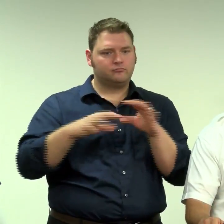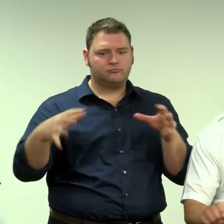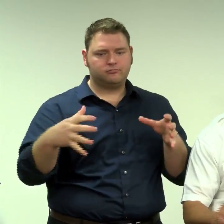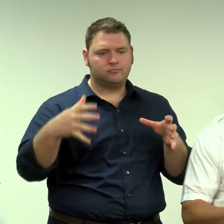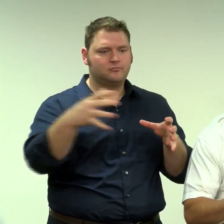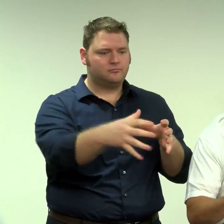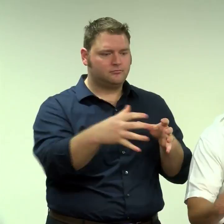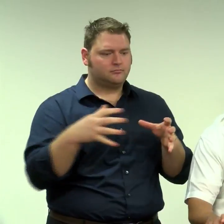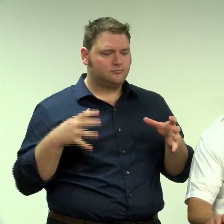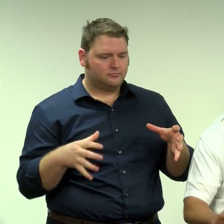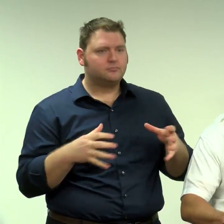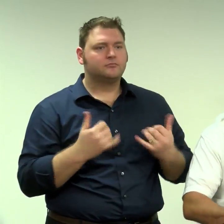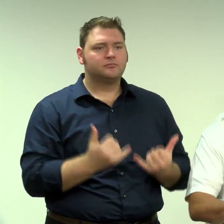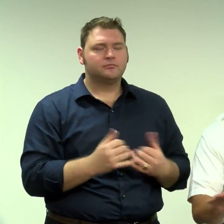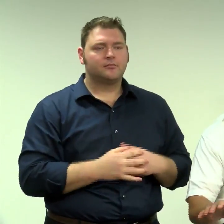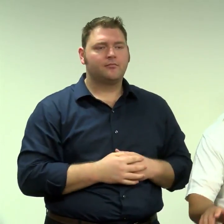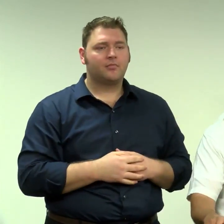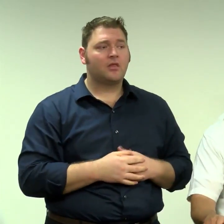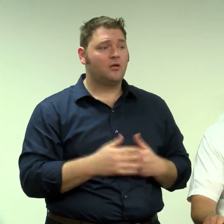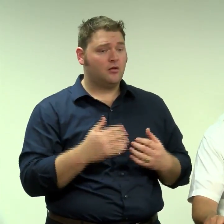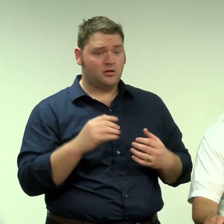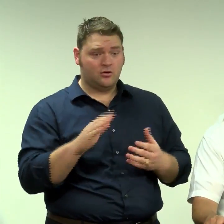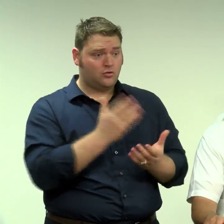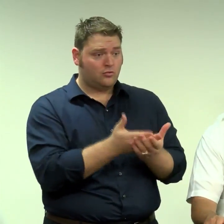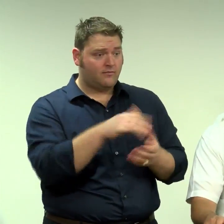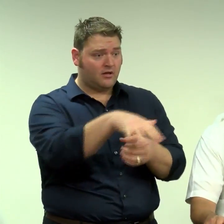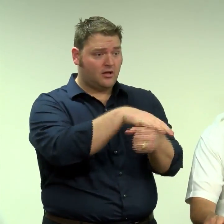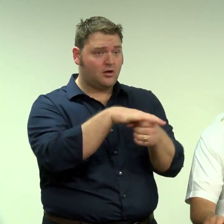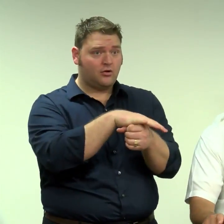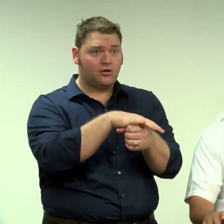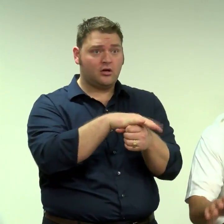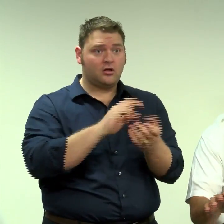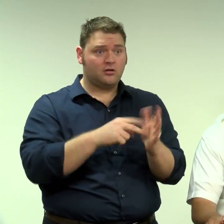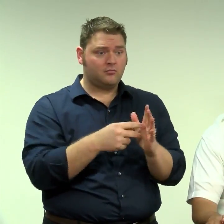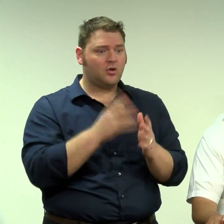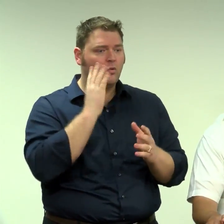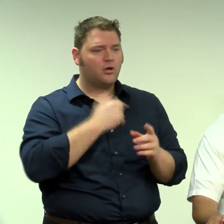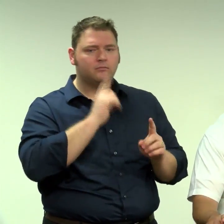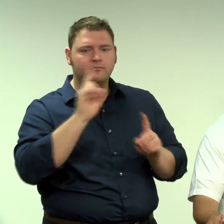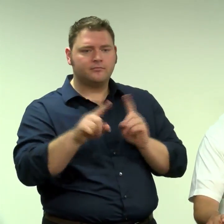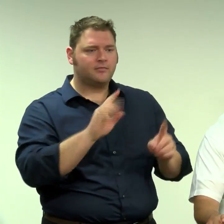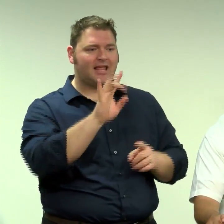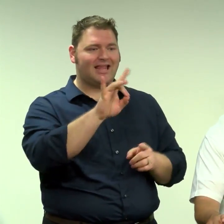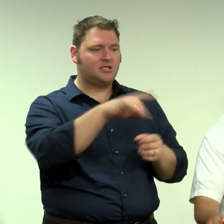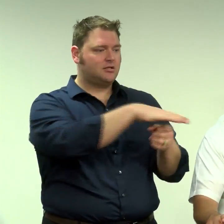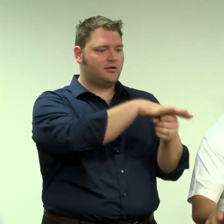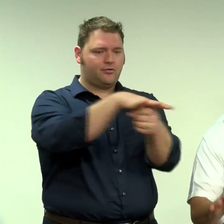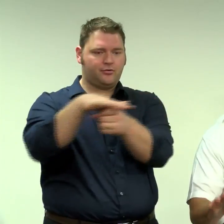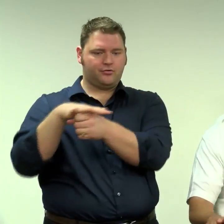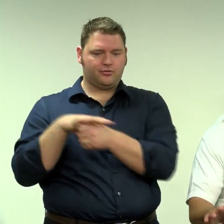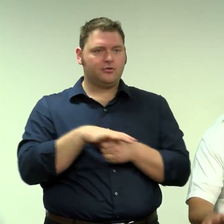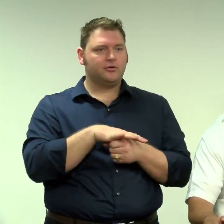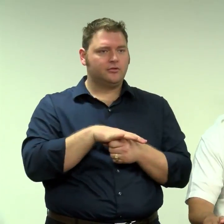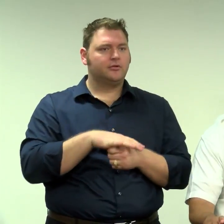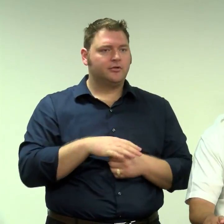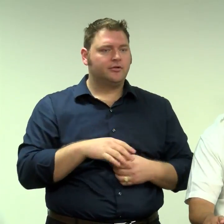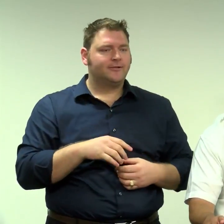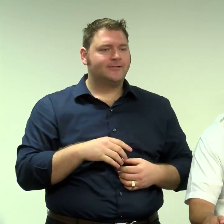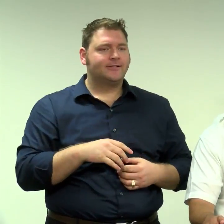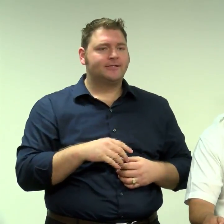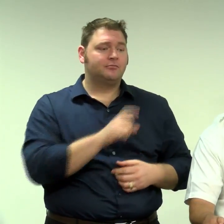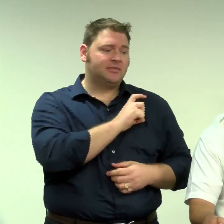arrive on scene, we deploy them to one of 8 area commands. Firefighters, as well as police officers, have been working